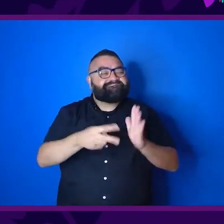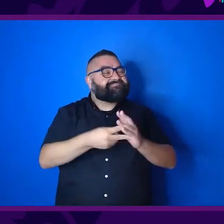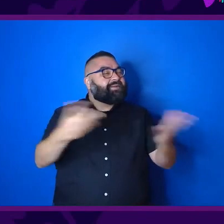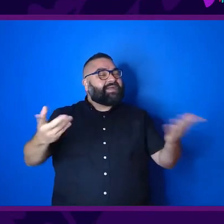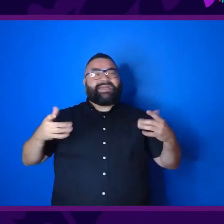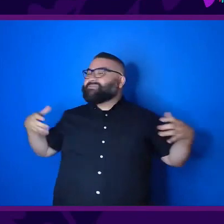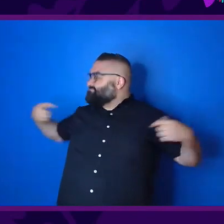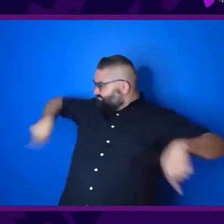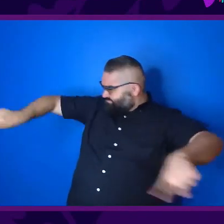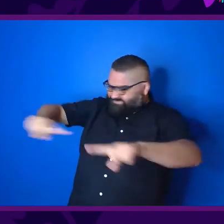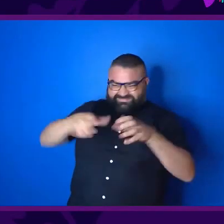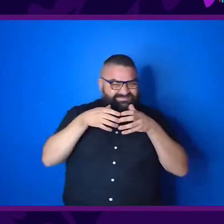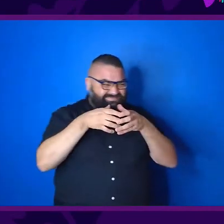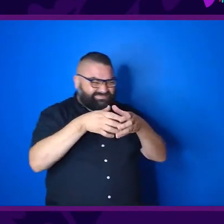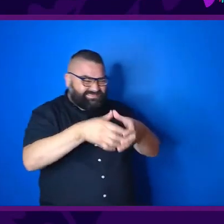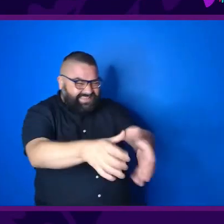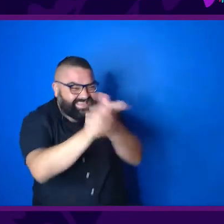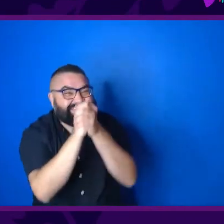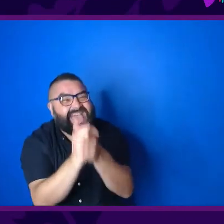deseamos